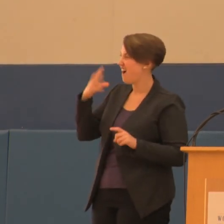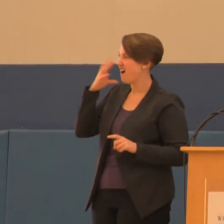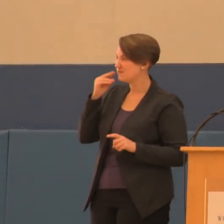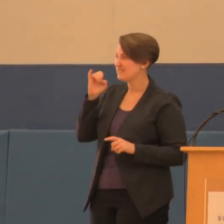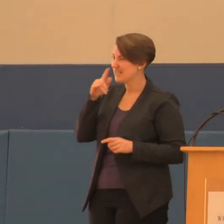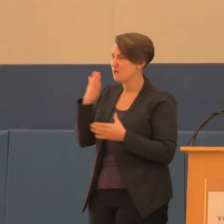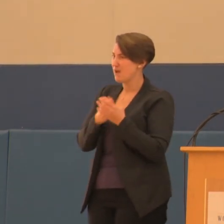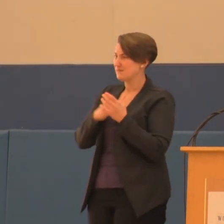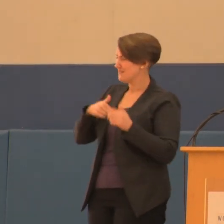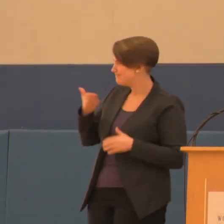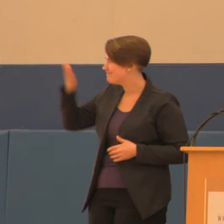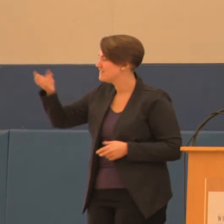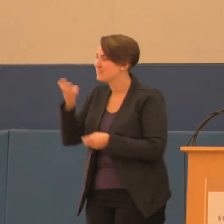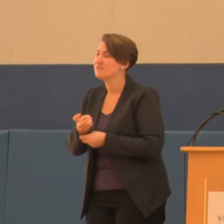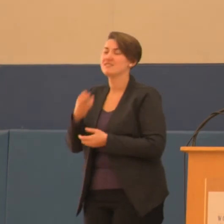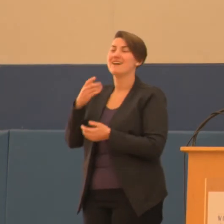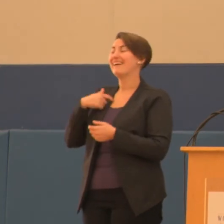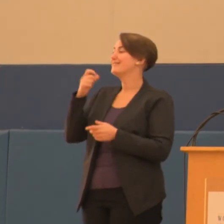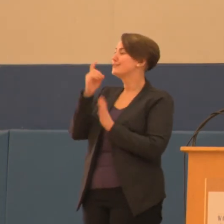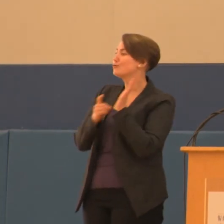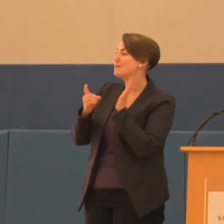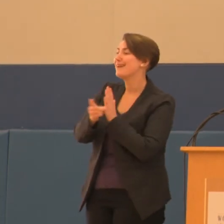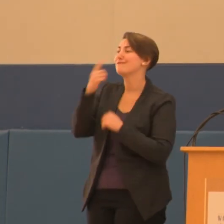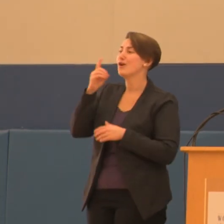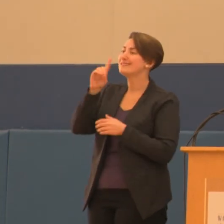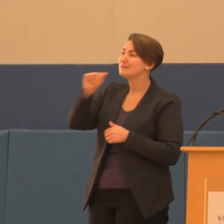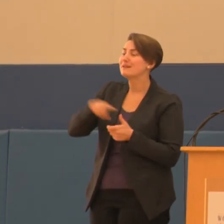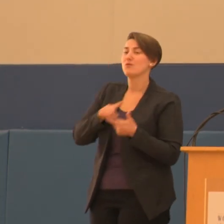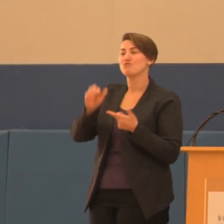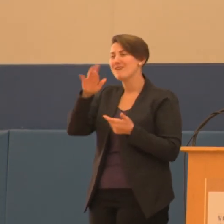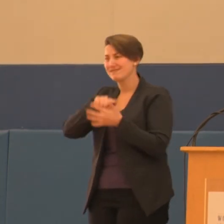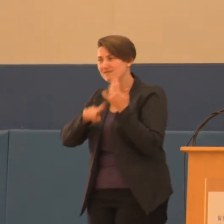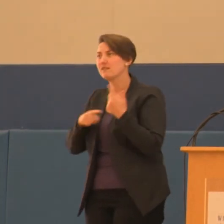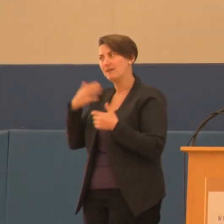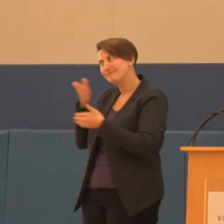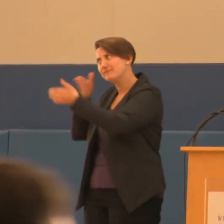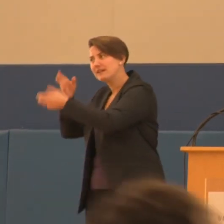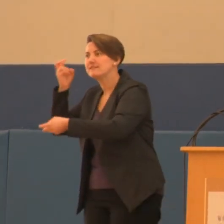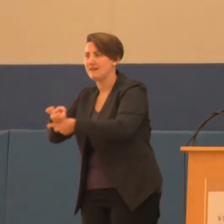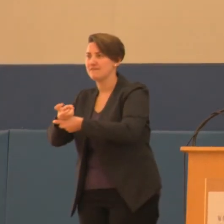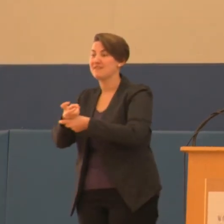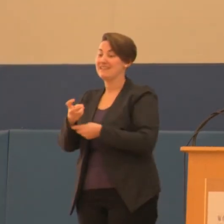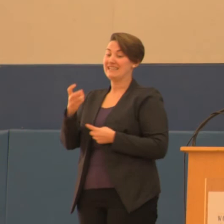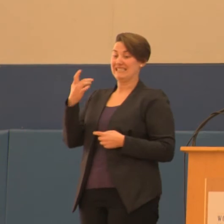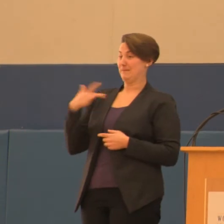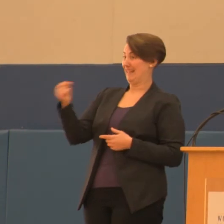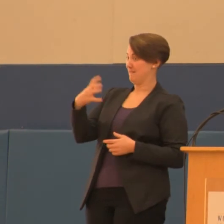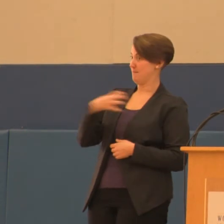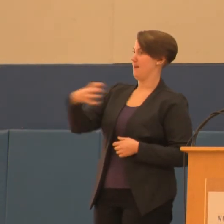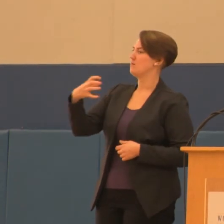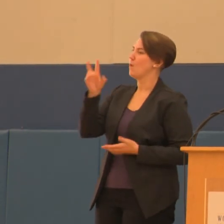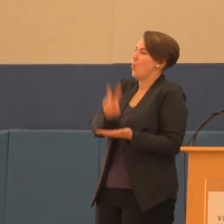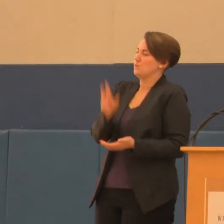any form of discrimination, whether it be race, sexual harassment, disability. It is usually going to be at a loss of the person who's complaining,